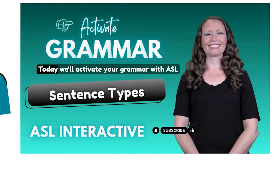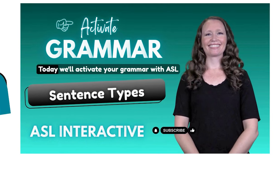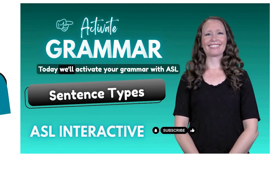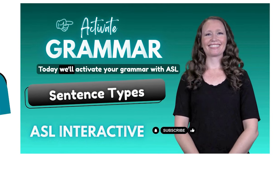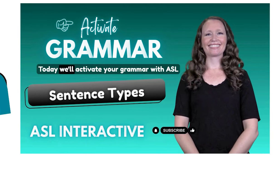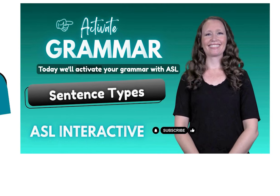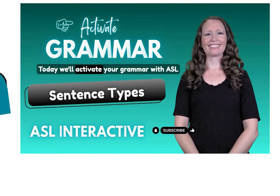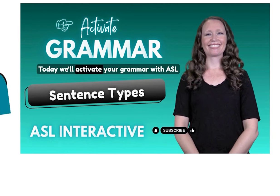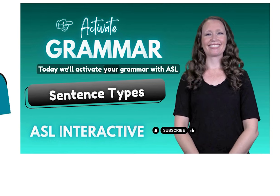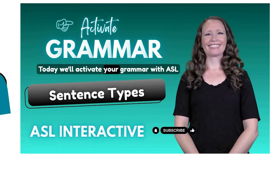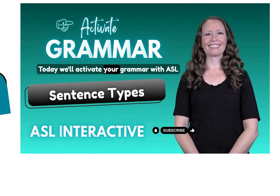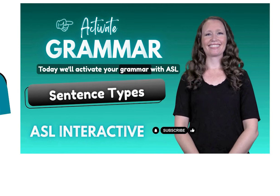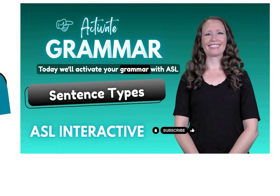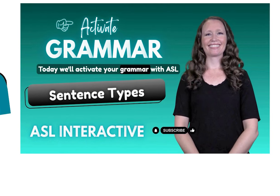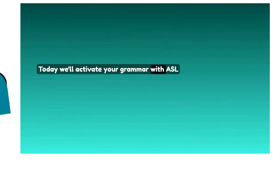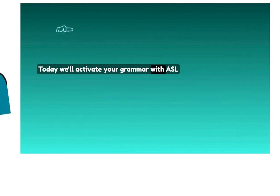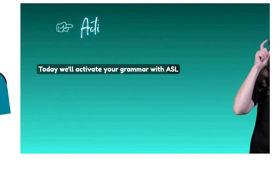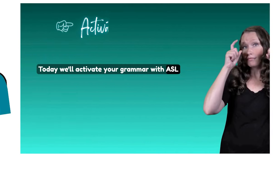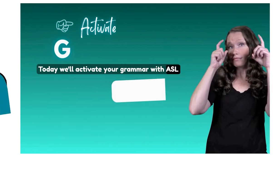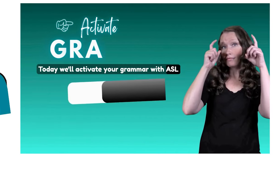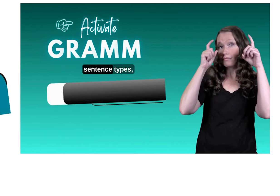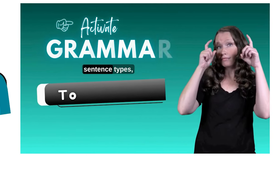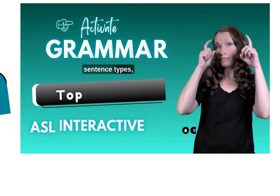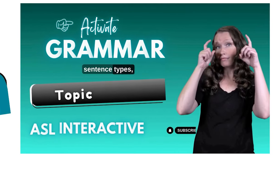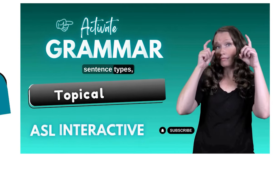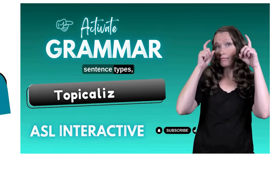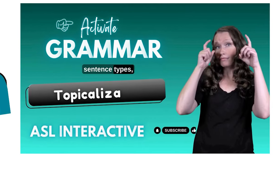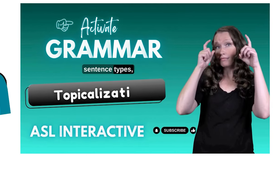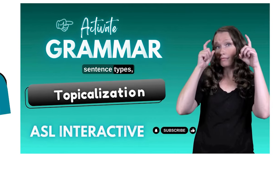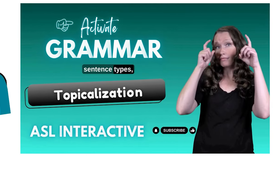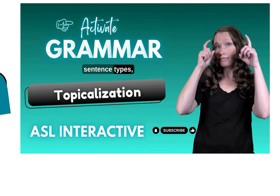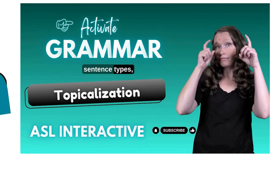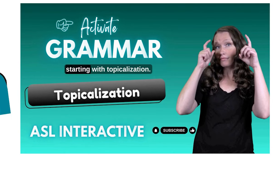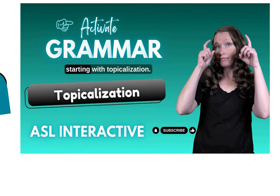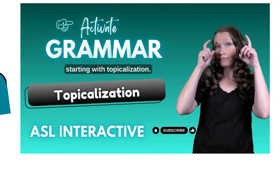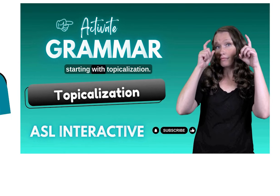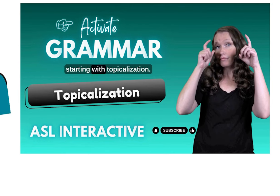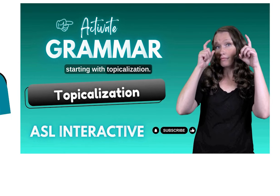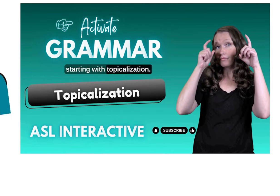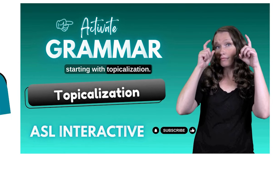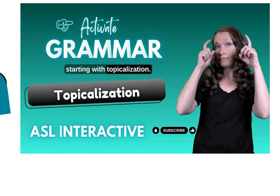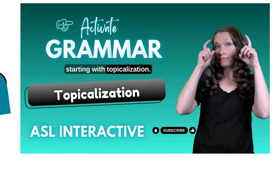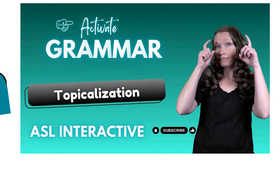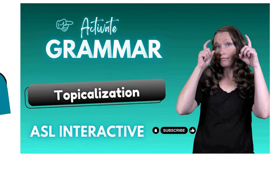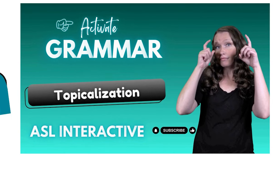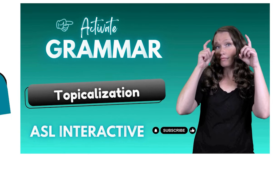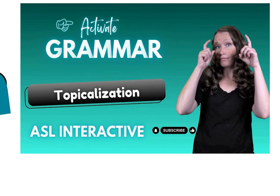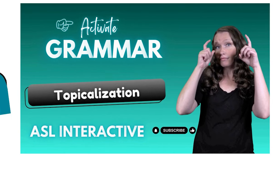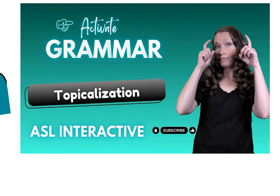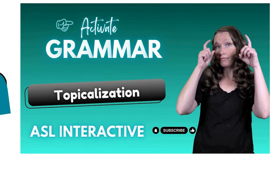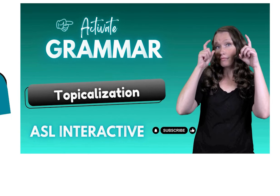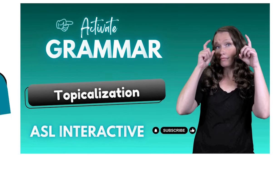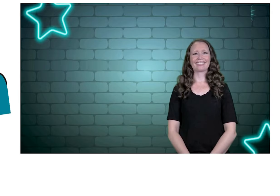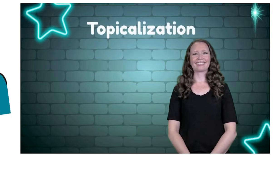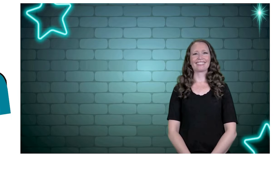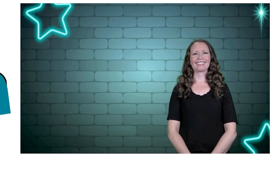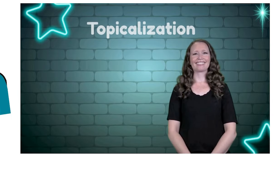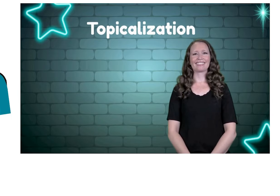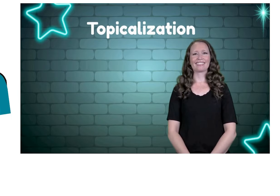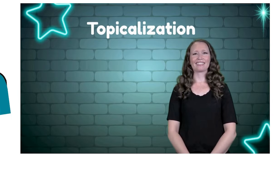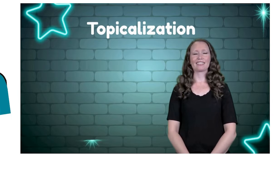Interactive. Today, we'll activate your grammar with ASL sentence types, starting with topicalization.